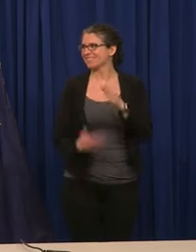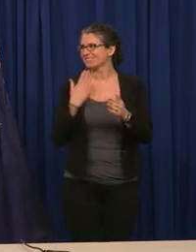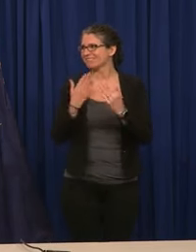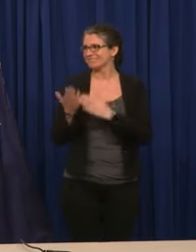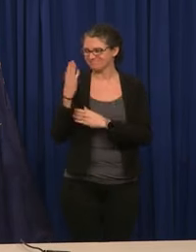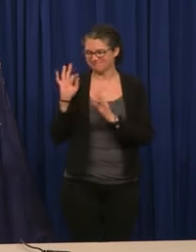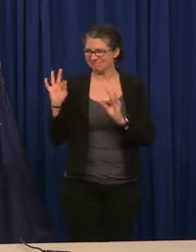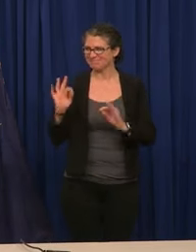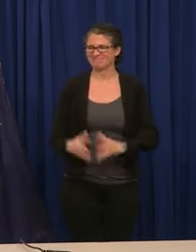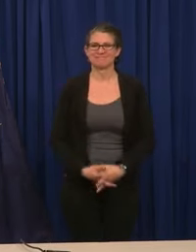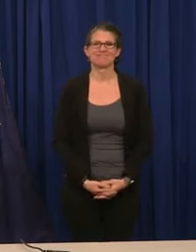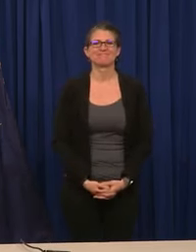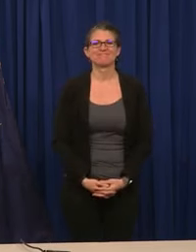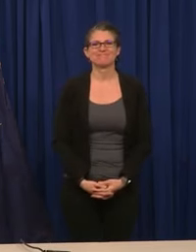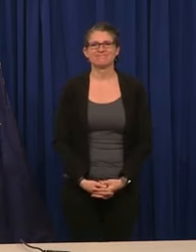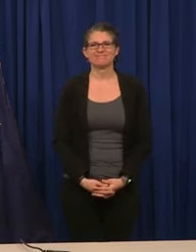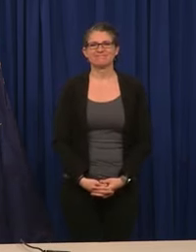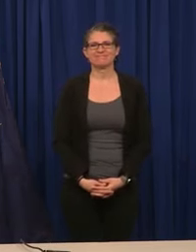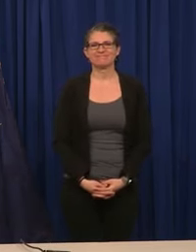How are you?